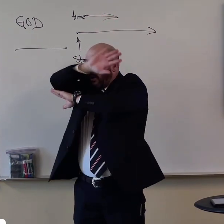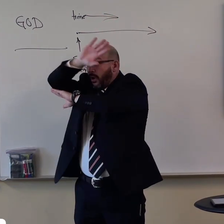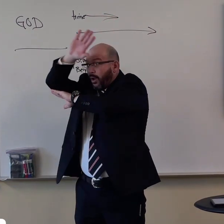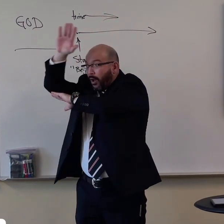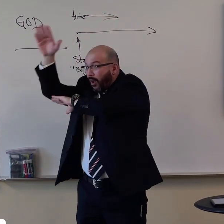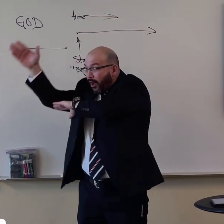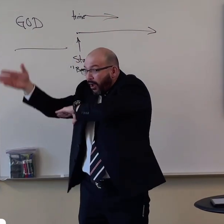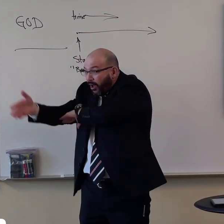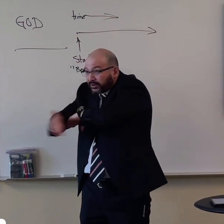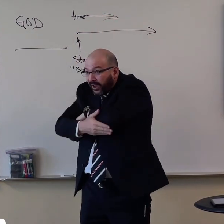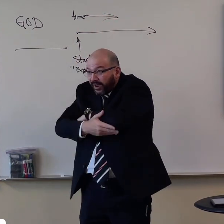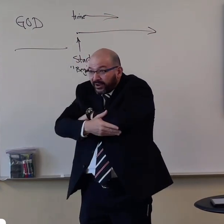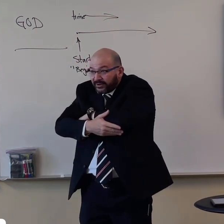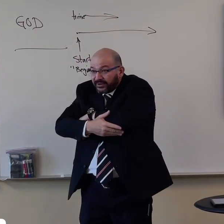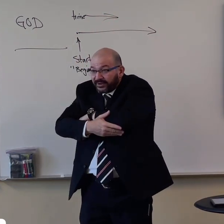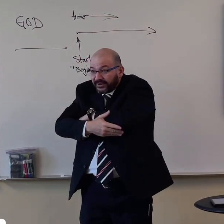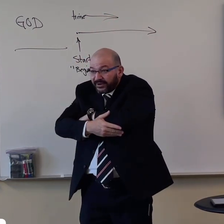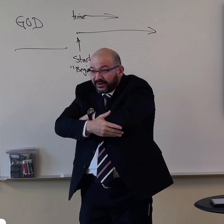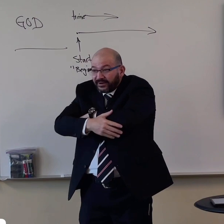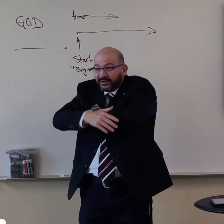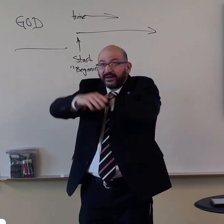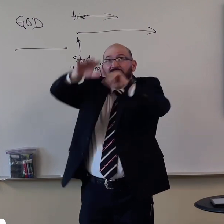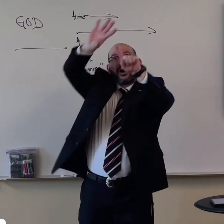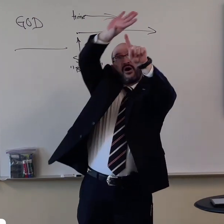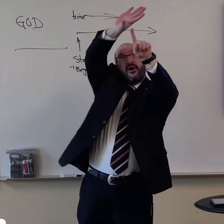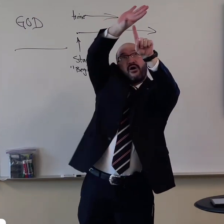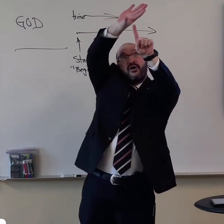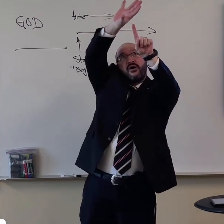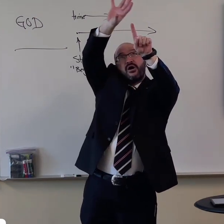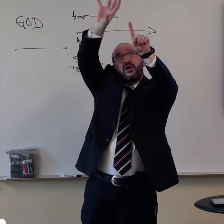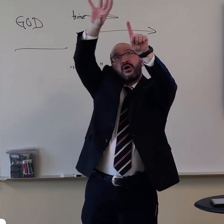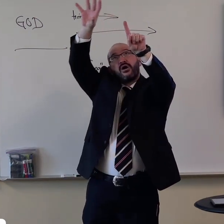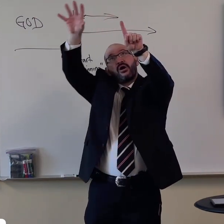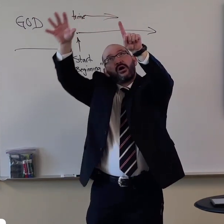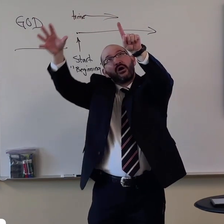watch all the stars rotate around the North Star. But the North Star will be stationary,